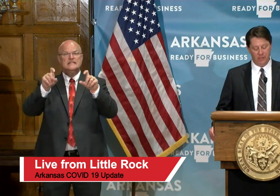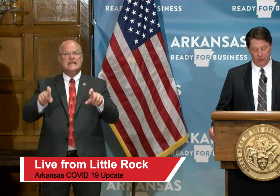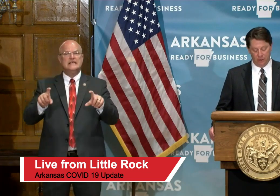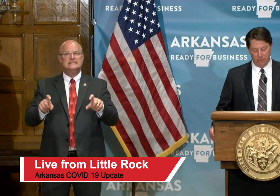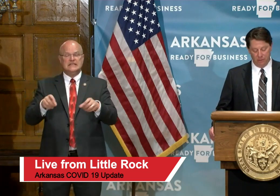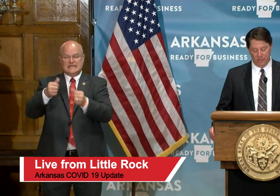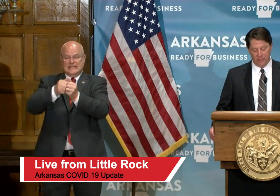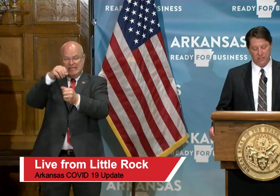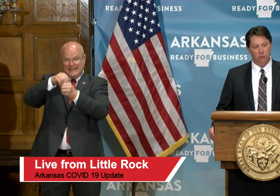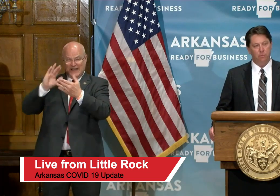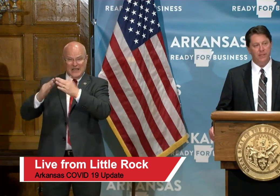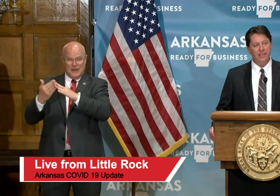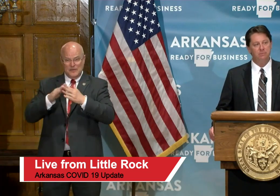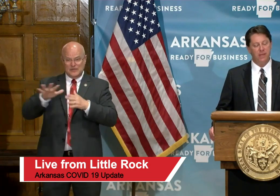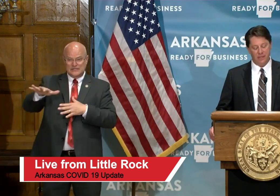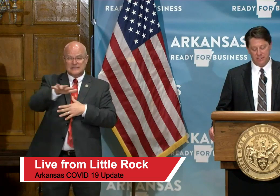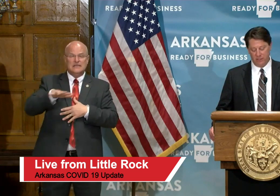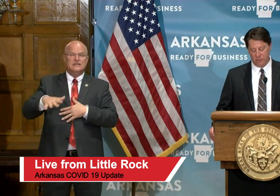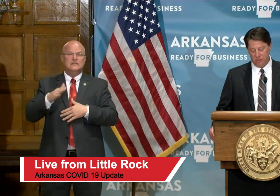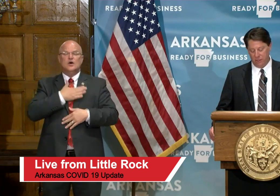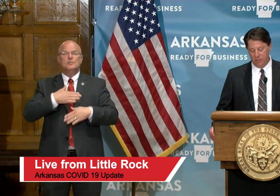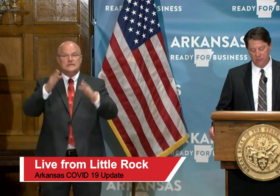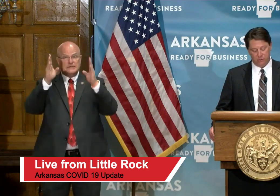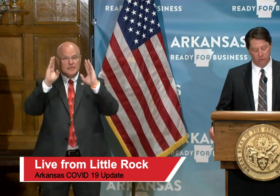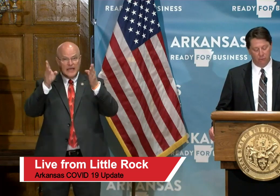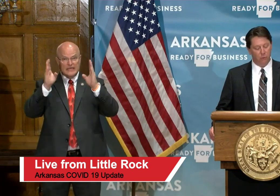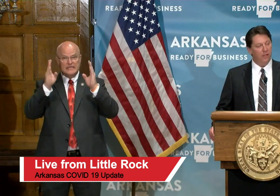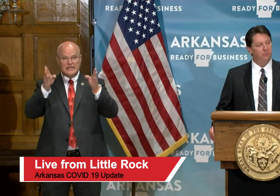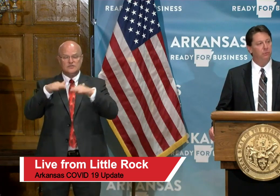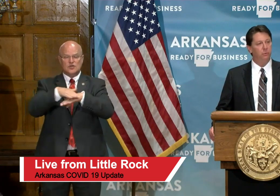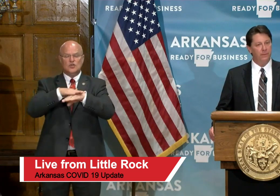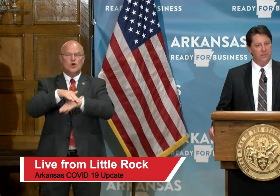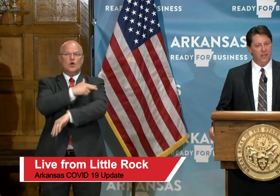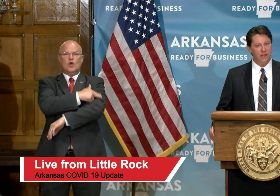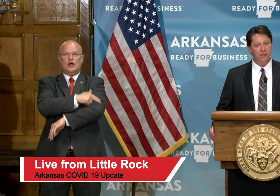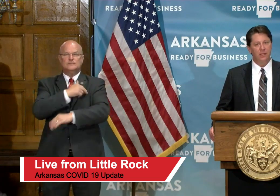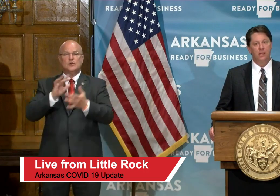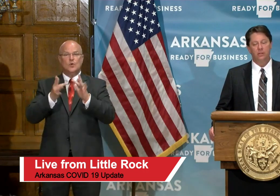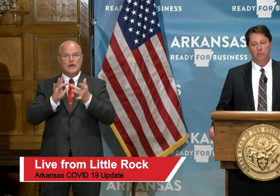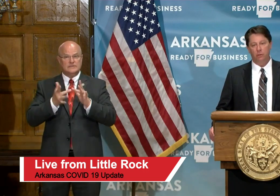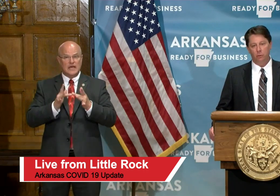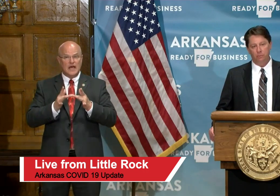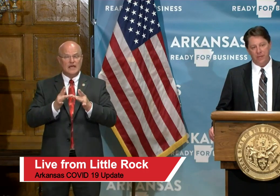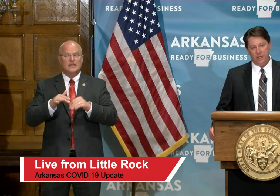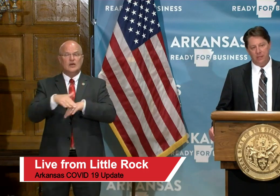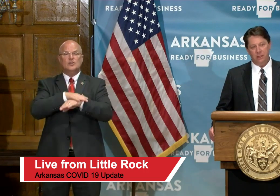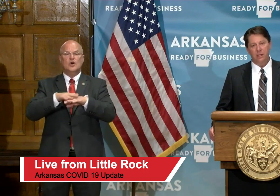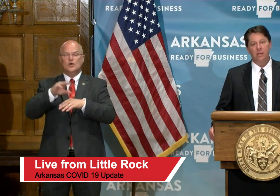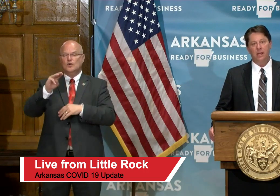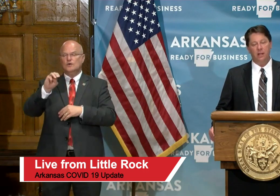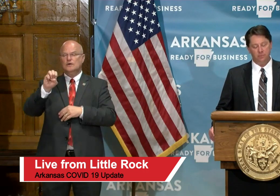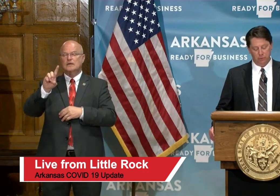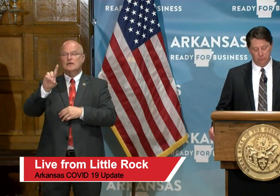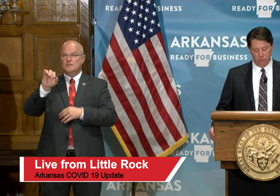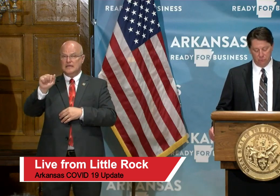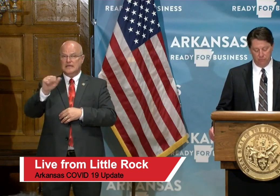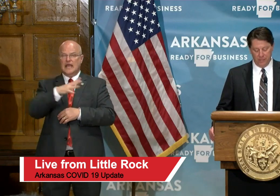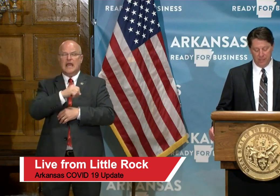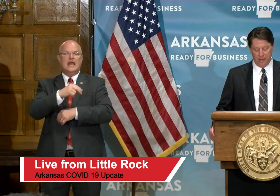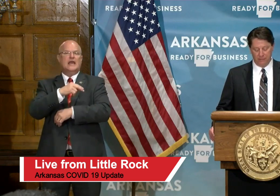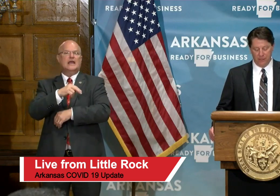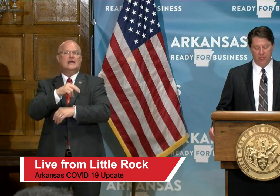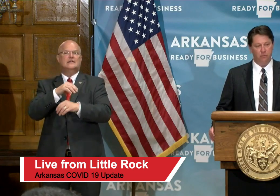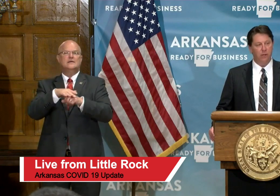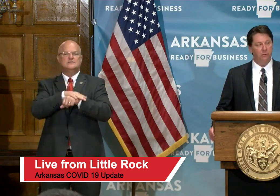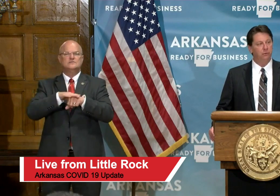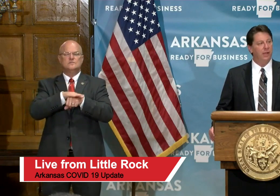campaigns within their communities, so please pay attention to your local hospital's website, your local media, and hospital social